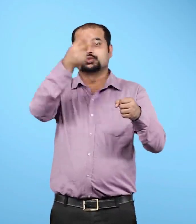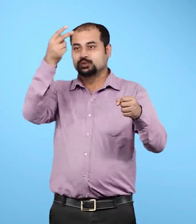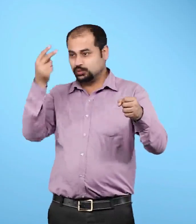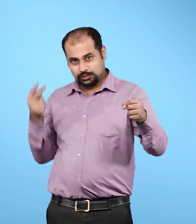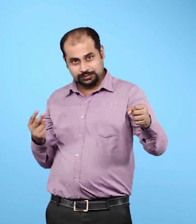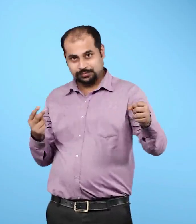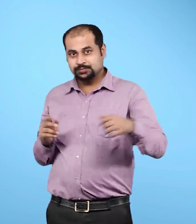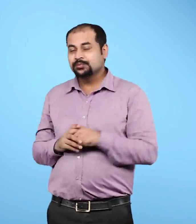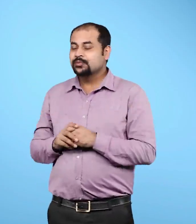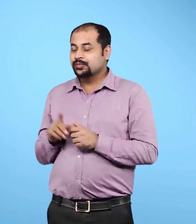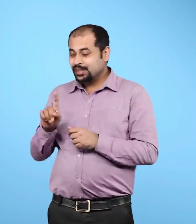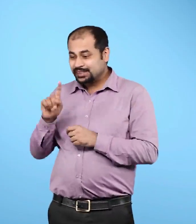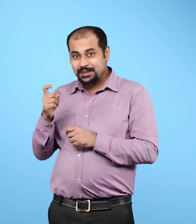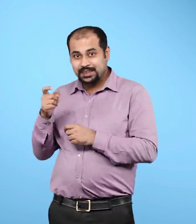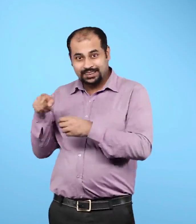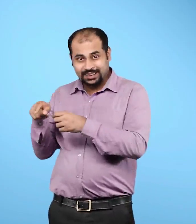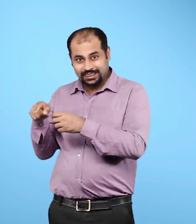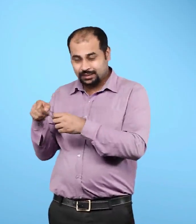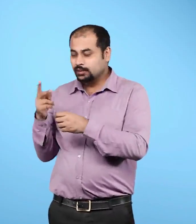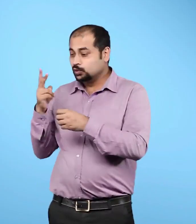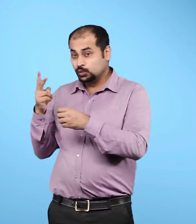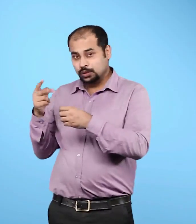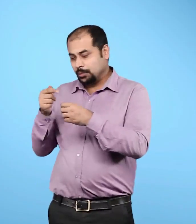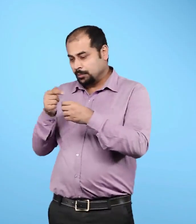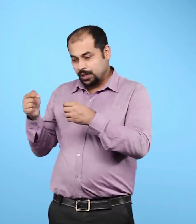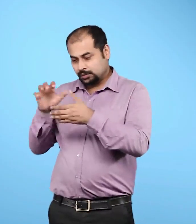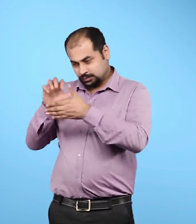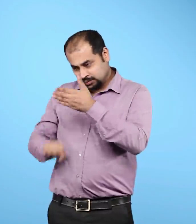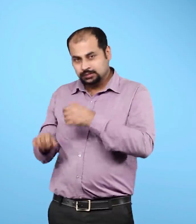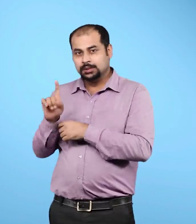I will be left with 30 minus 15.